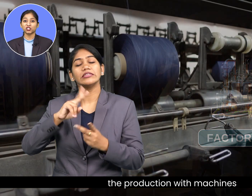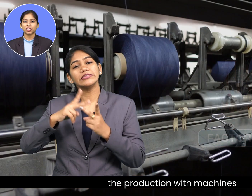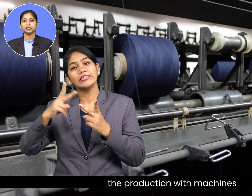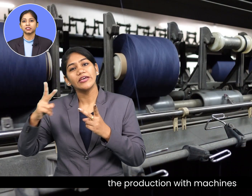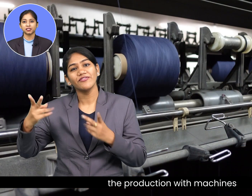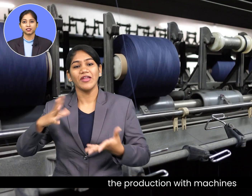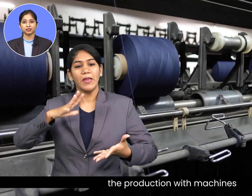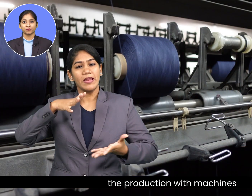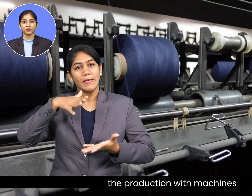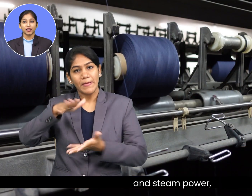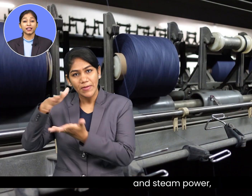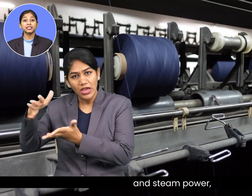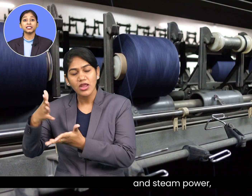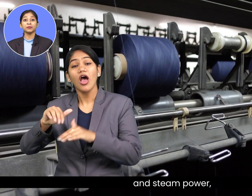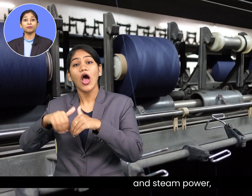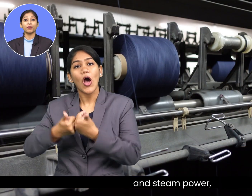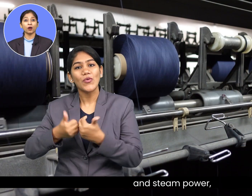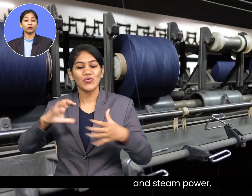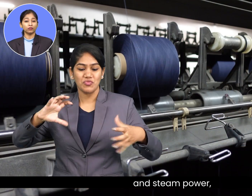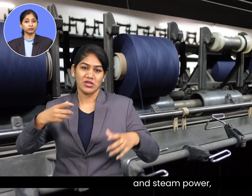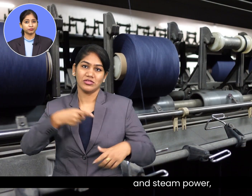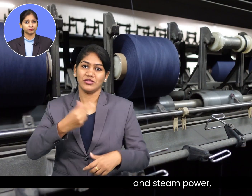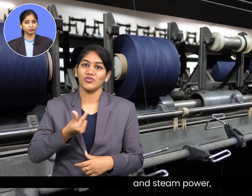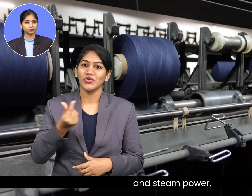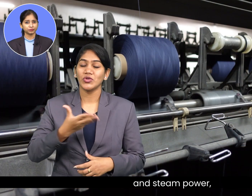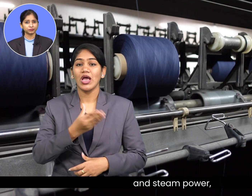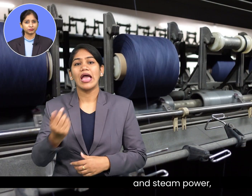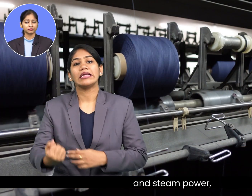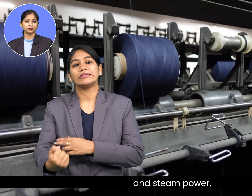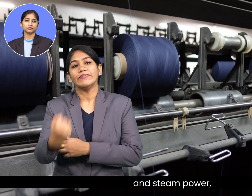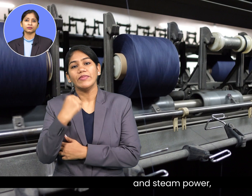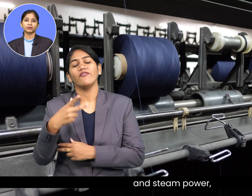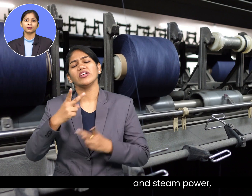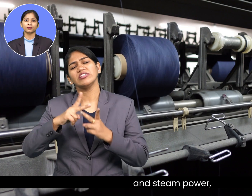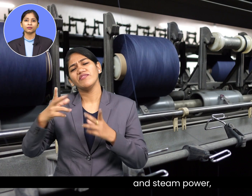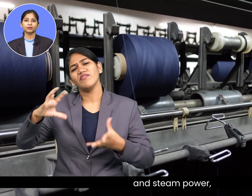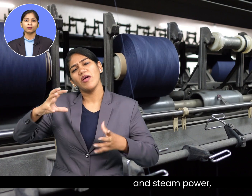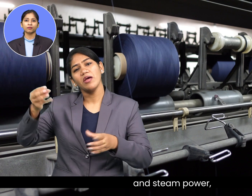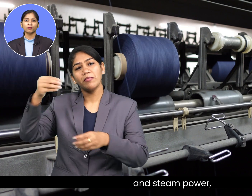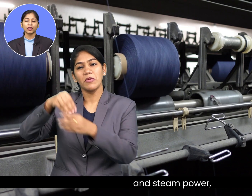with machines and steam power,